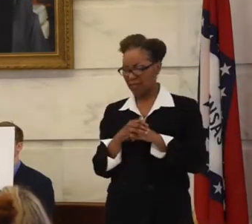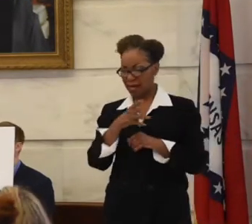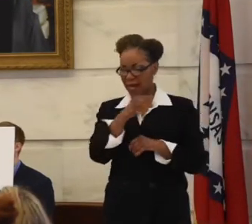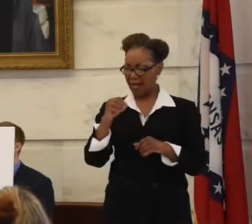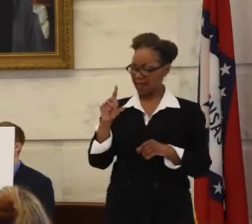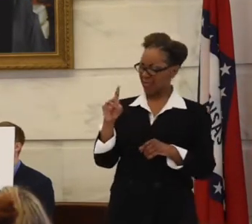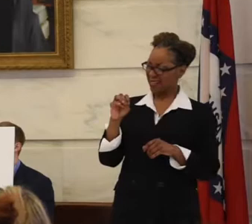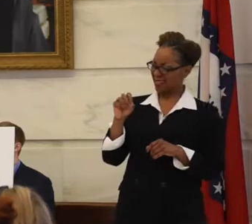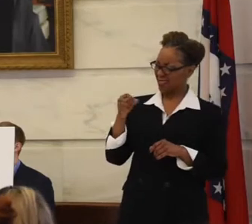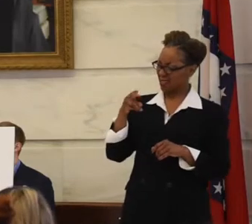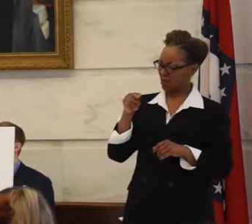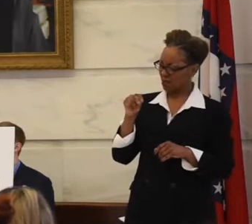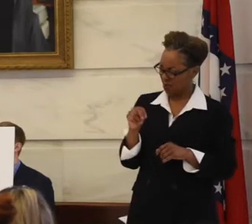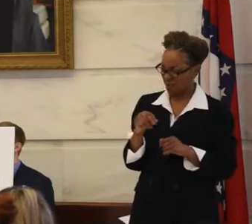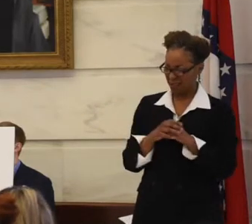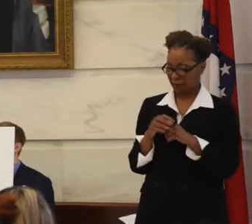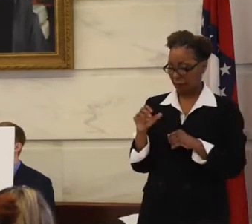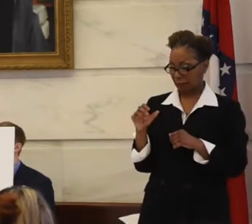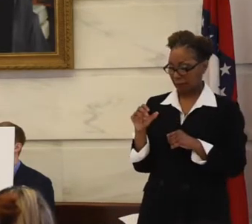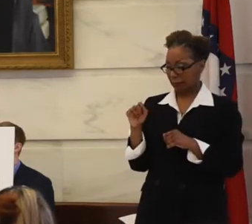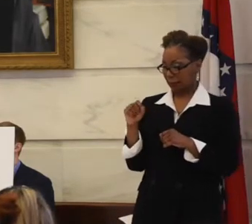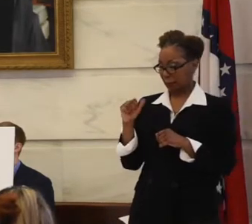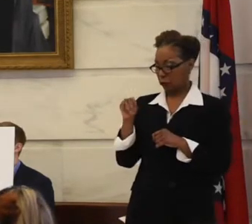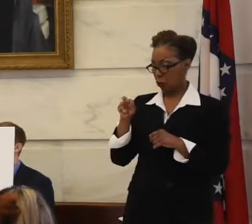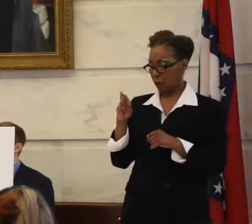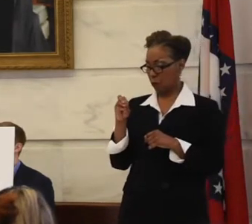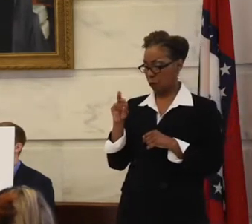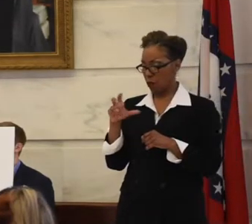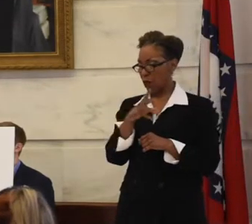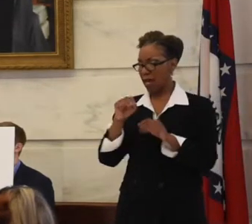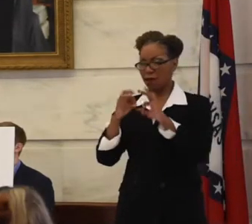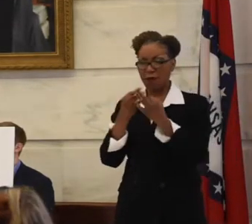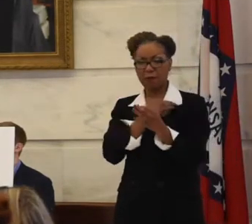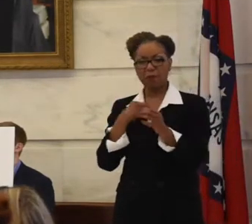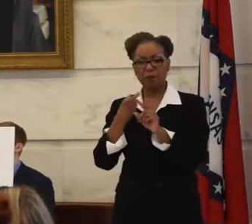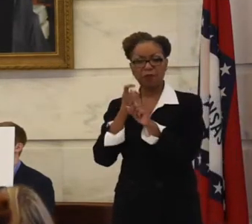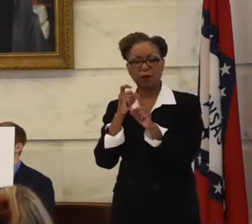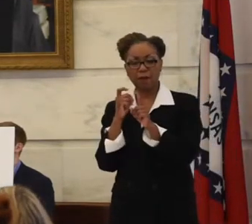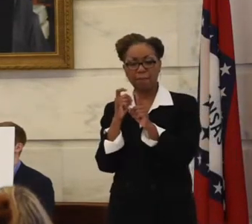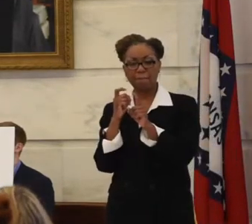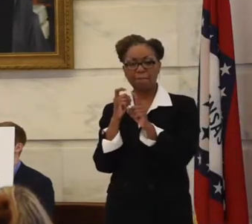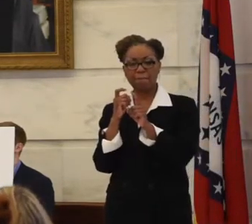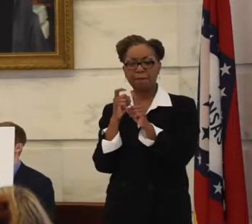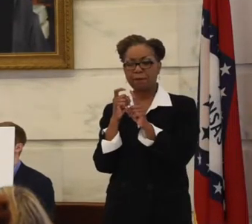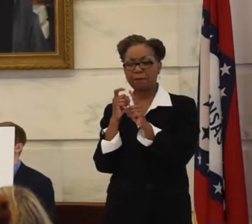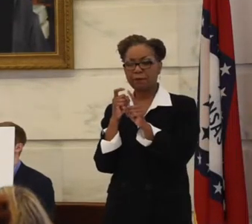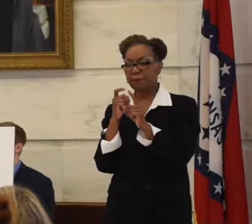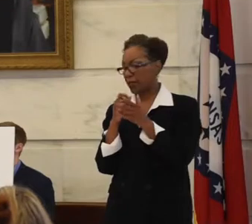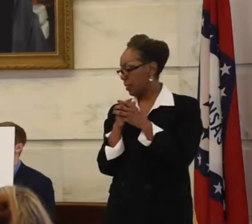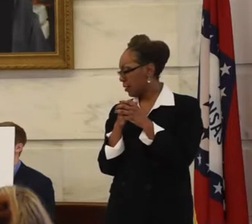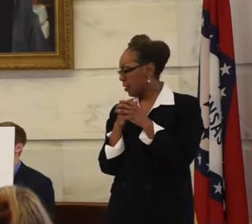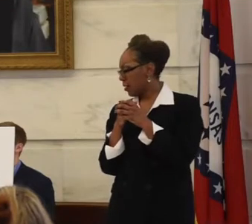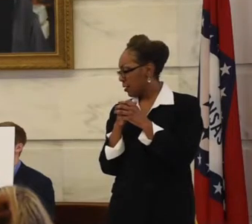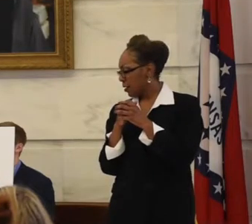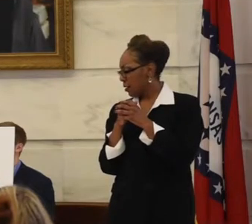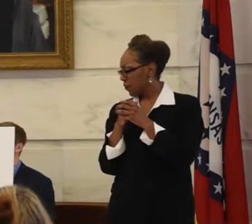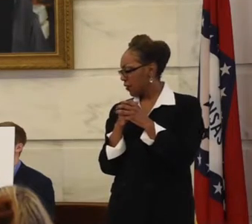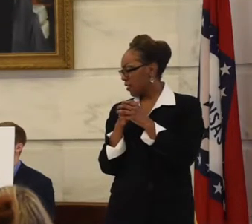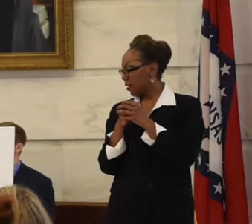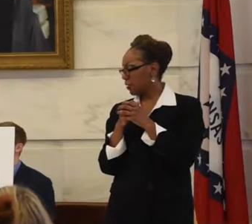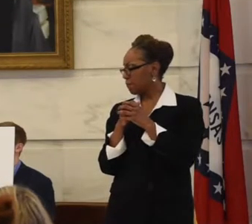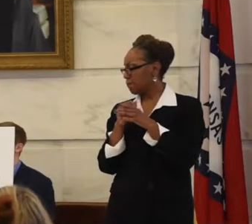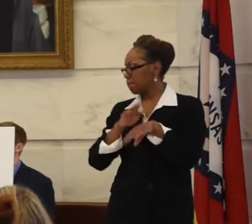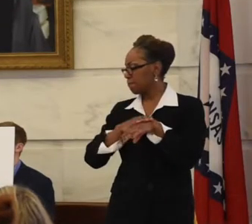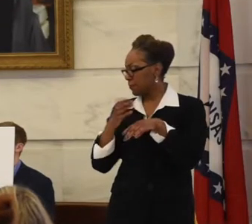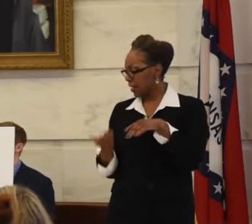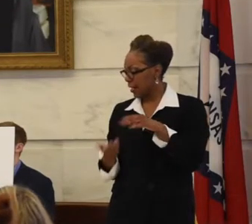Deshaun Scarborough's representative, and a family member from the late state representative,